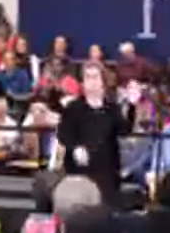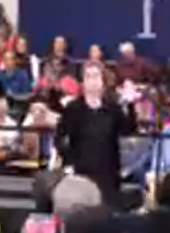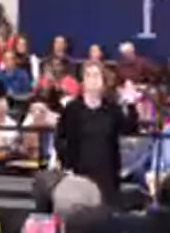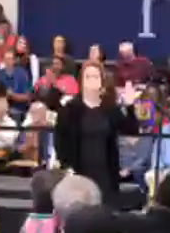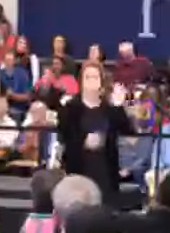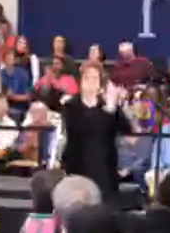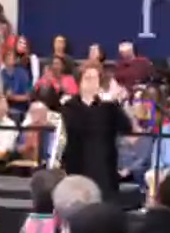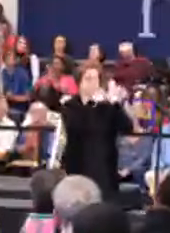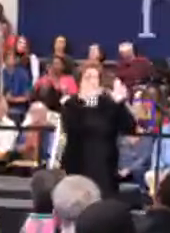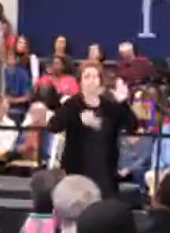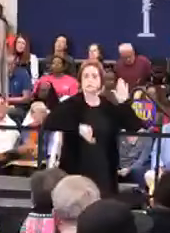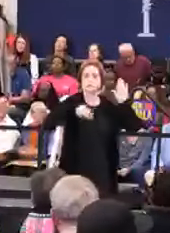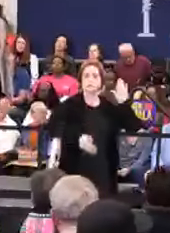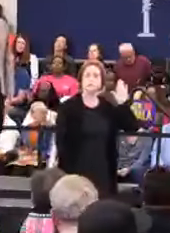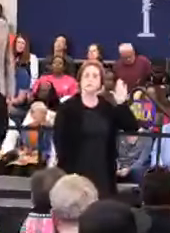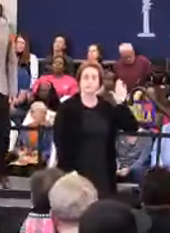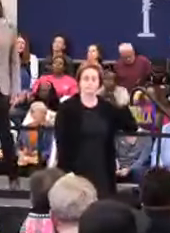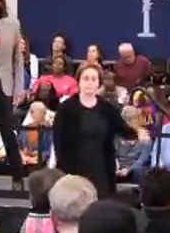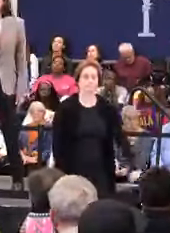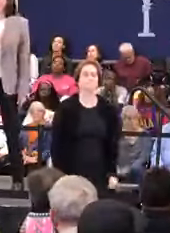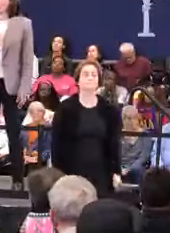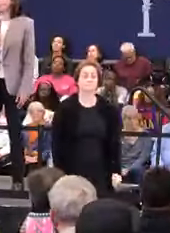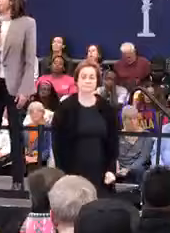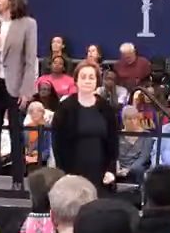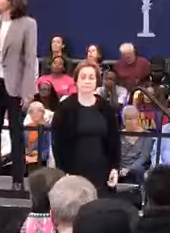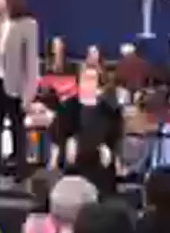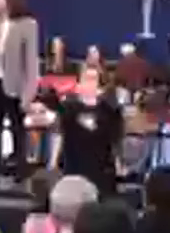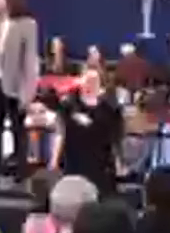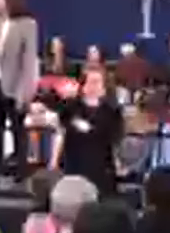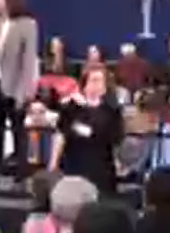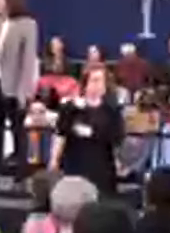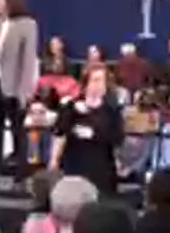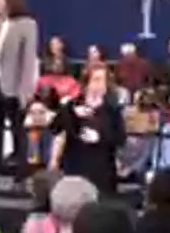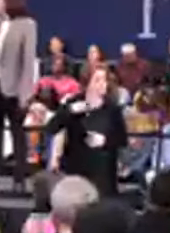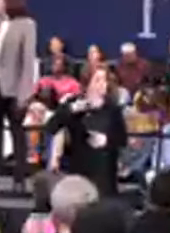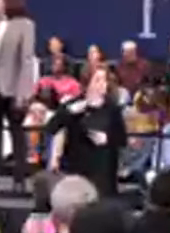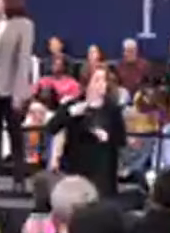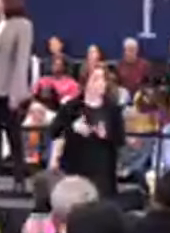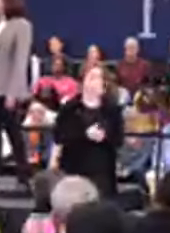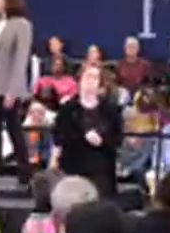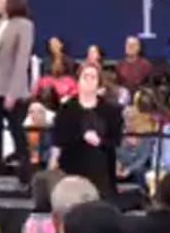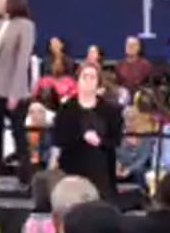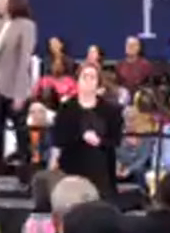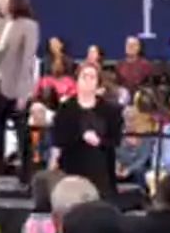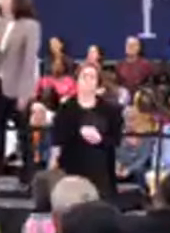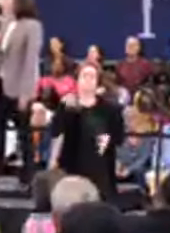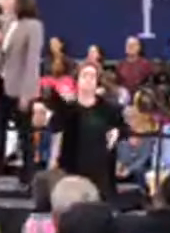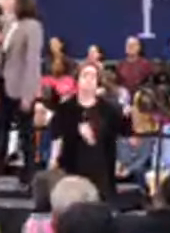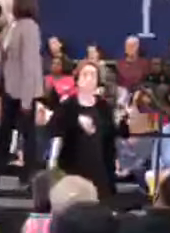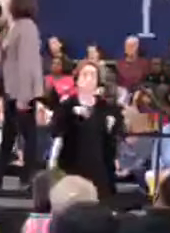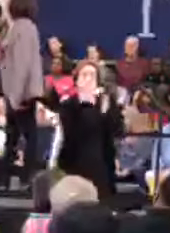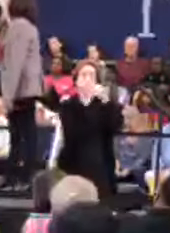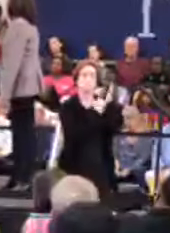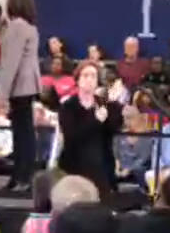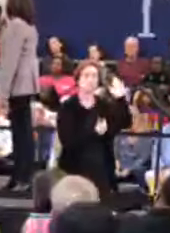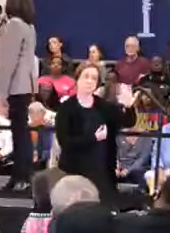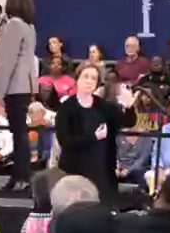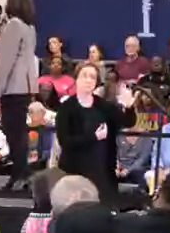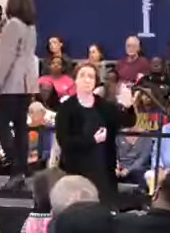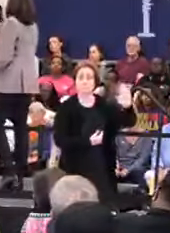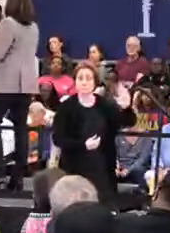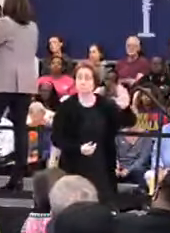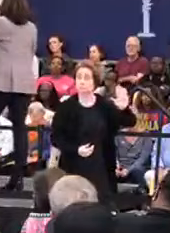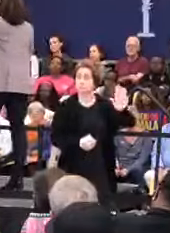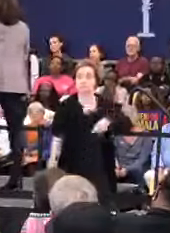Justice is on the ballot. And that's why I'm running. Justice is on the ballot. Justice is on the